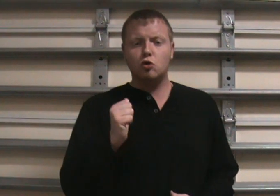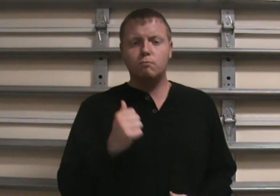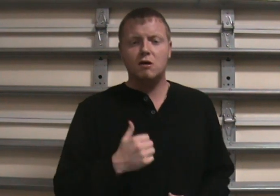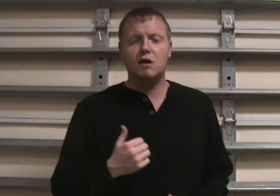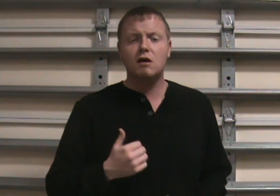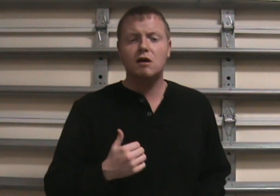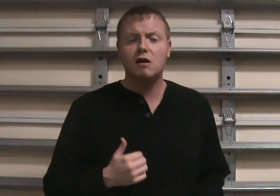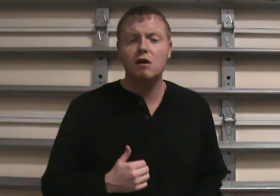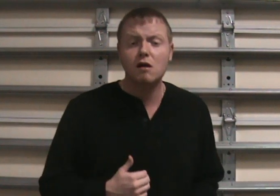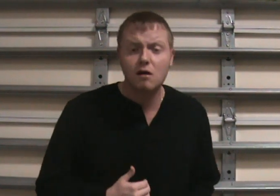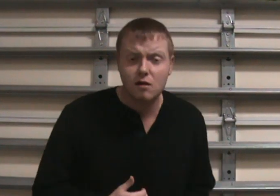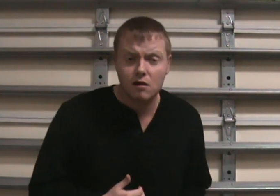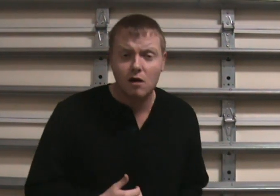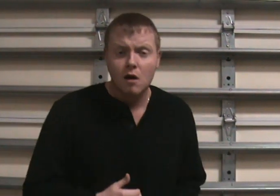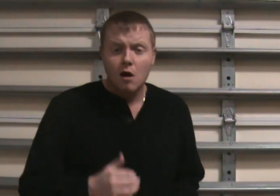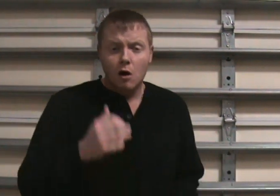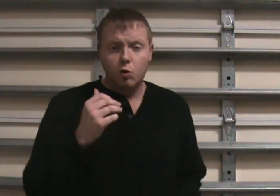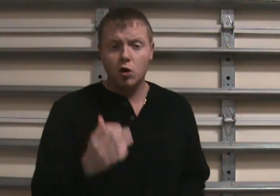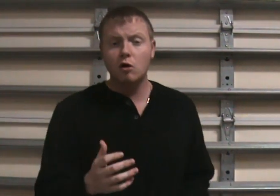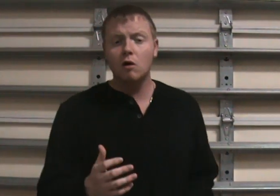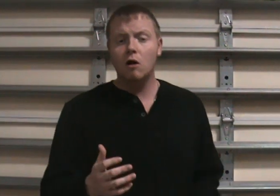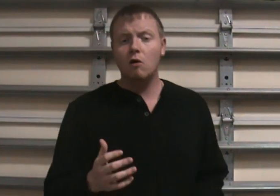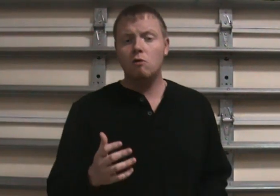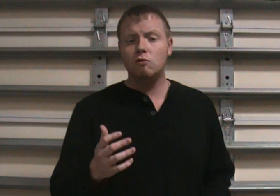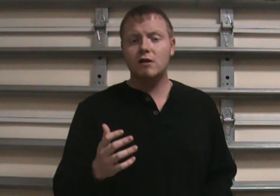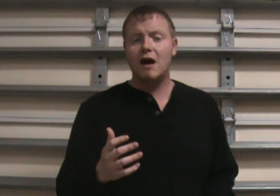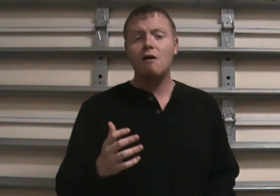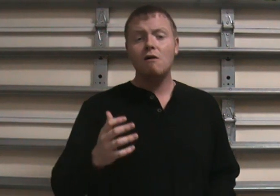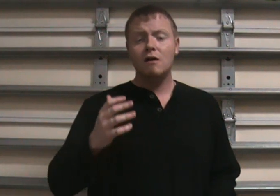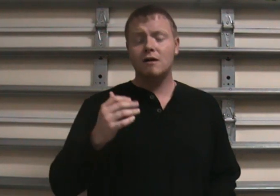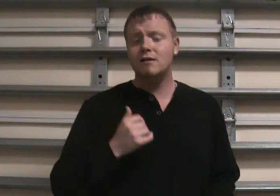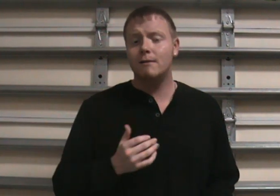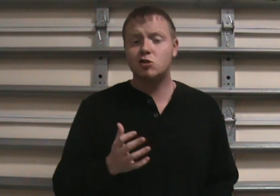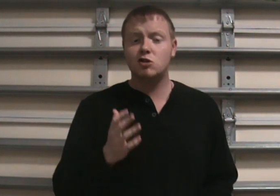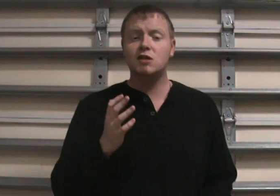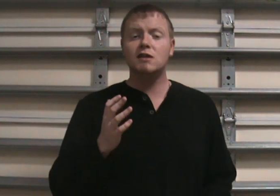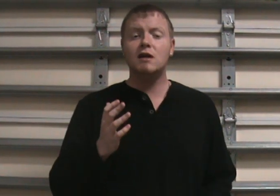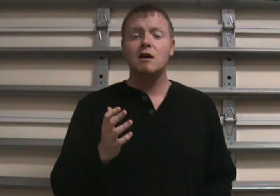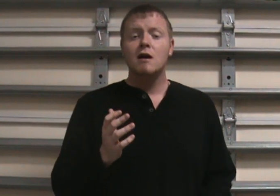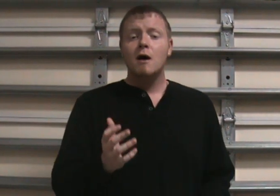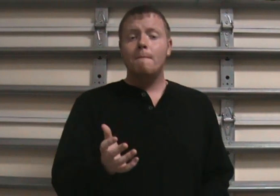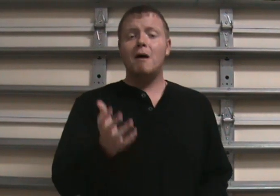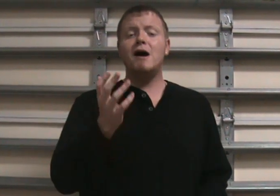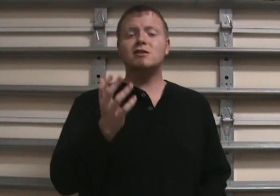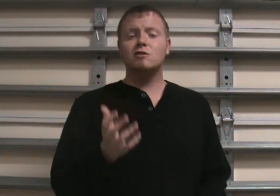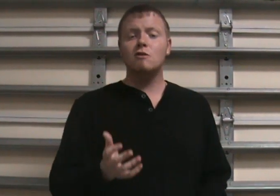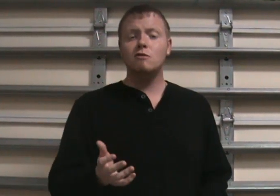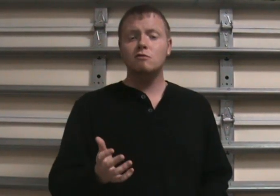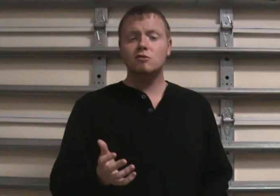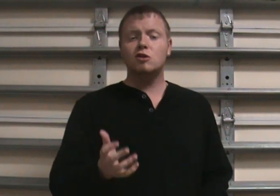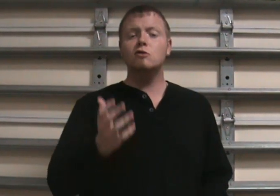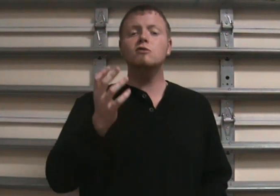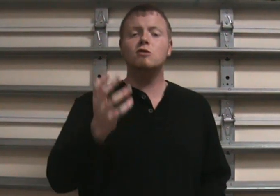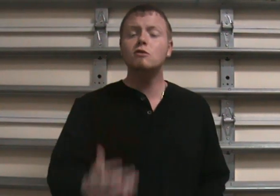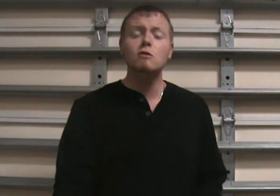me? We're alone now, and I'm sending my soul to you.